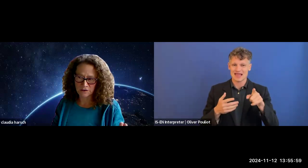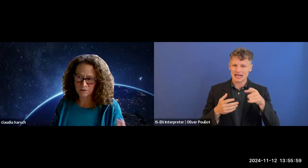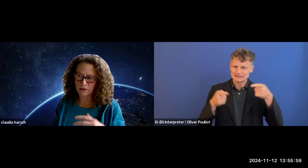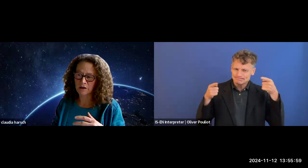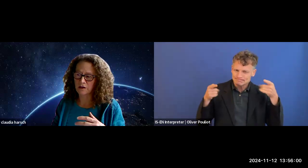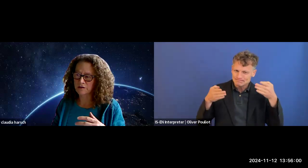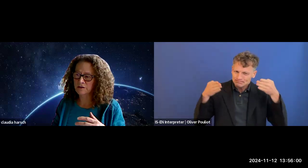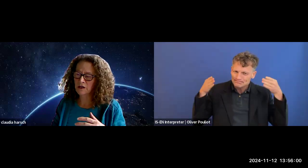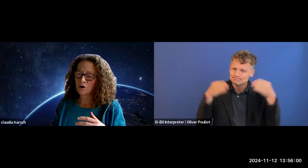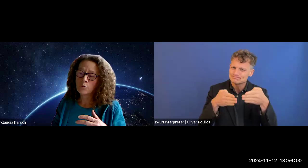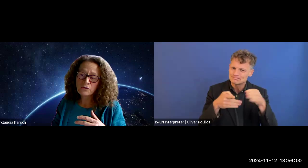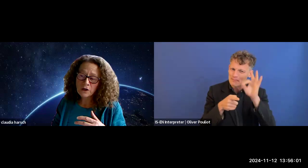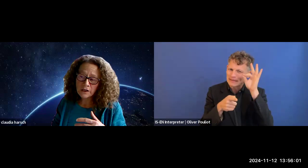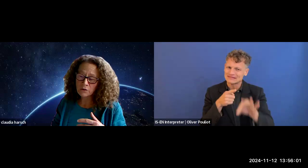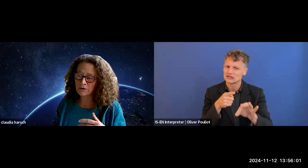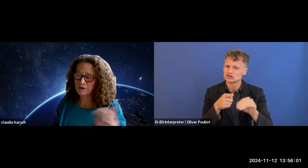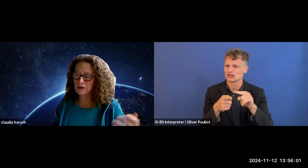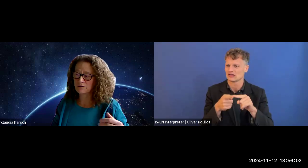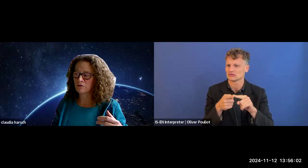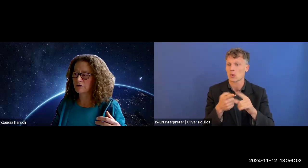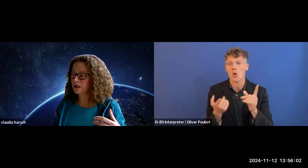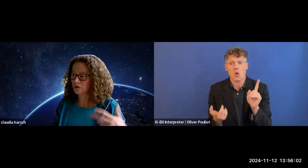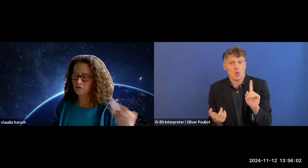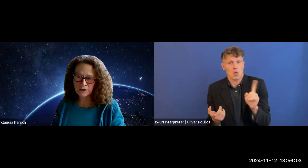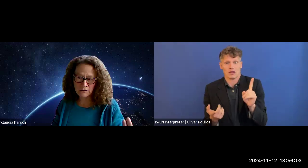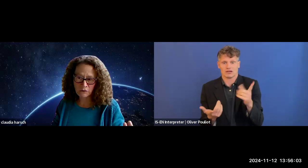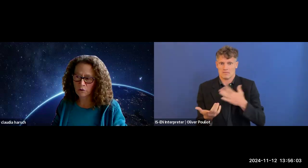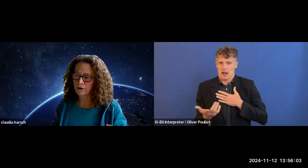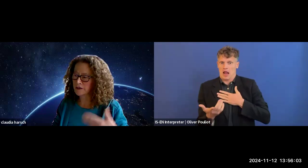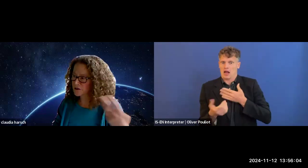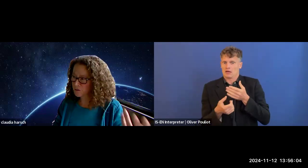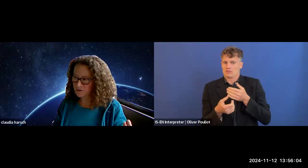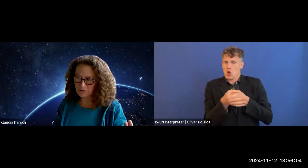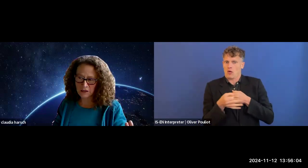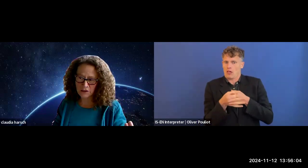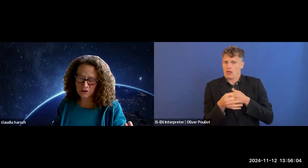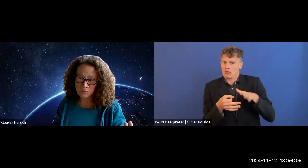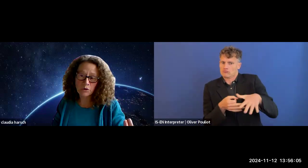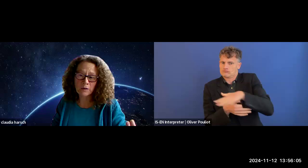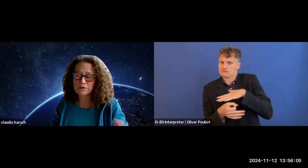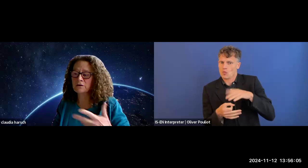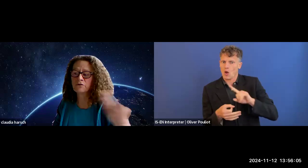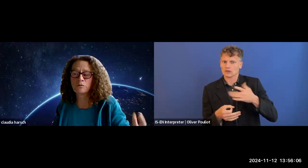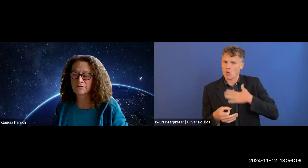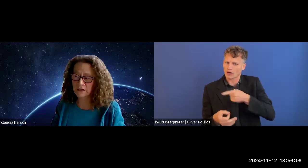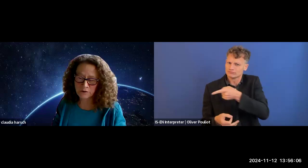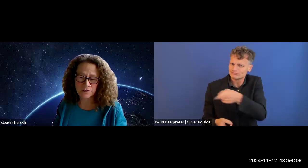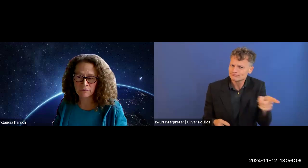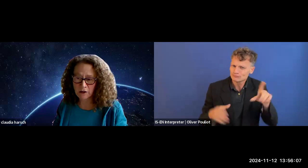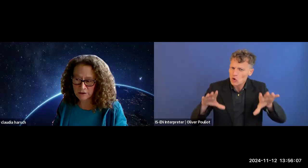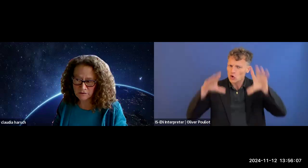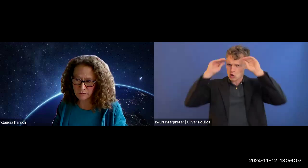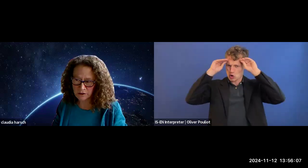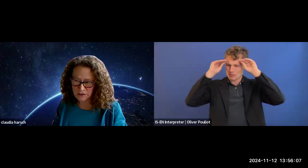to be assessed by your tasks. Hopefully you have the aims already in the curriculum or in test specifications, perhaps in the form of